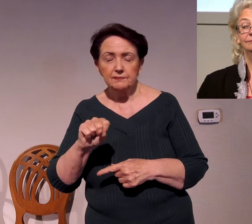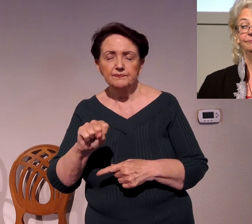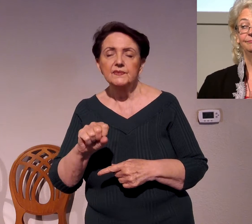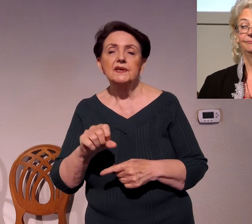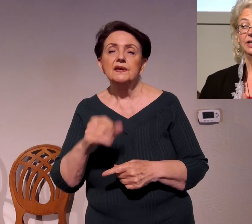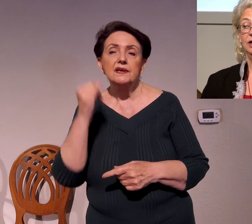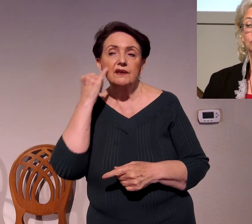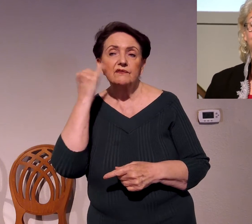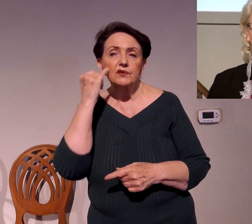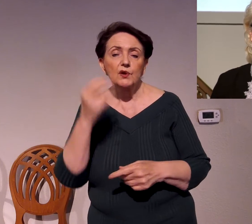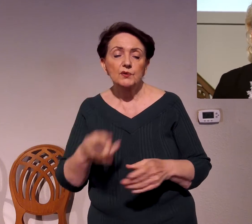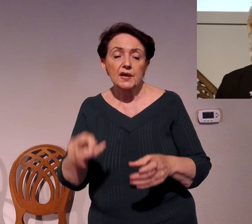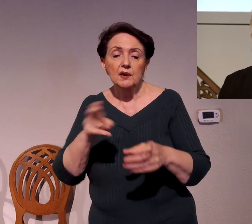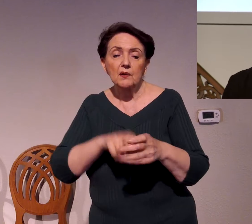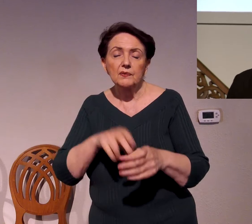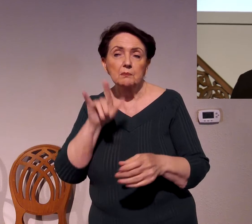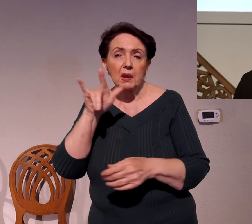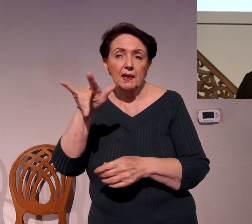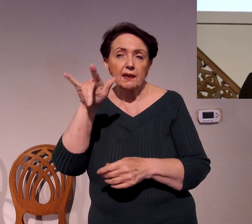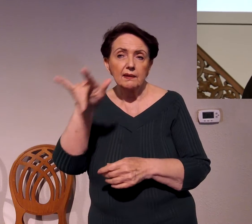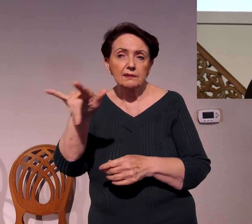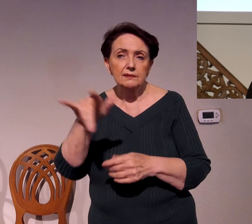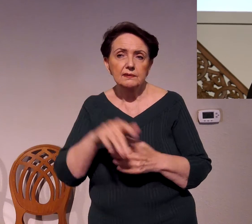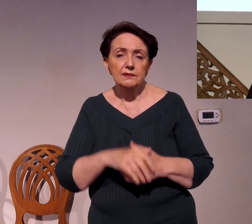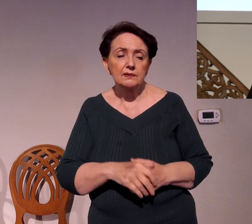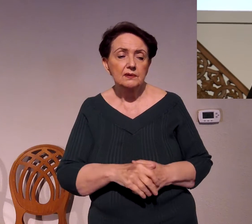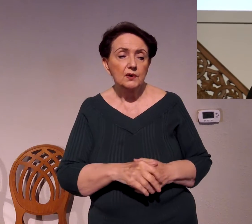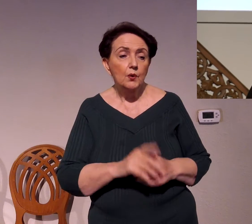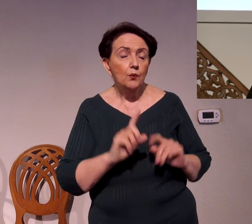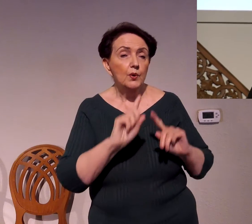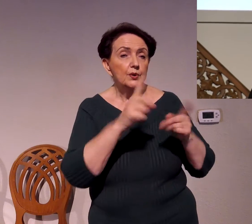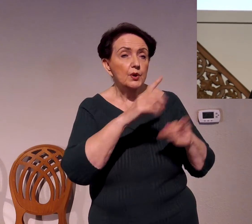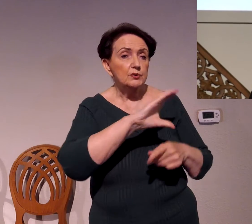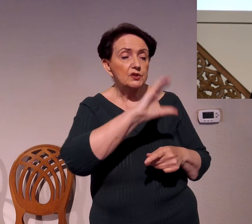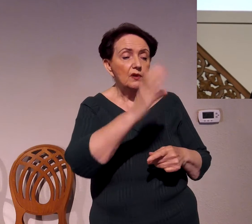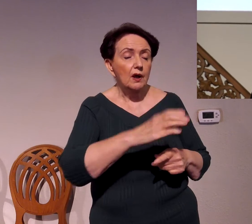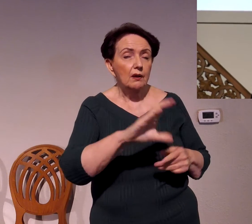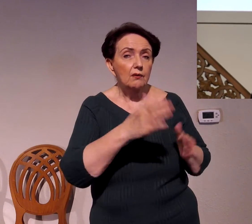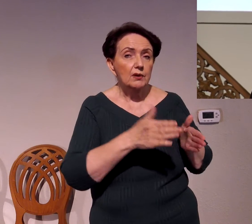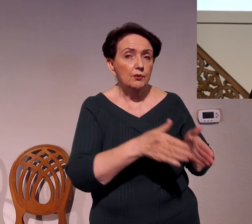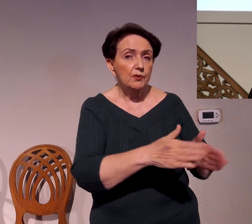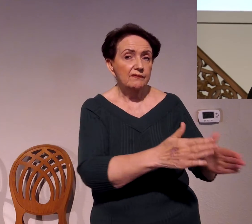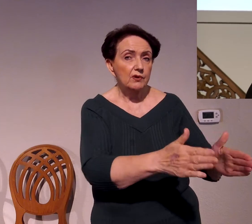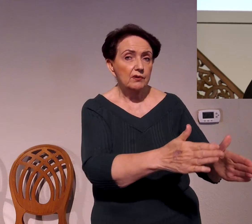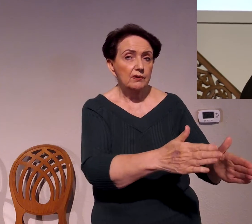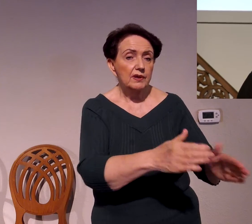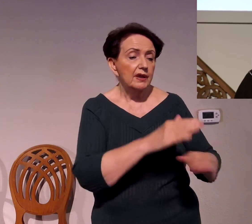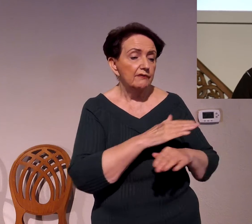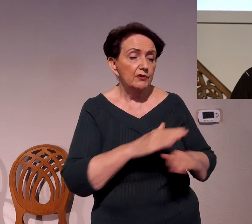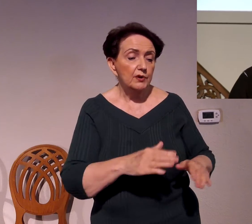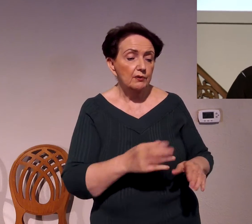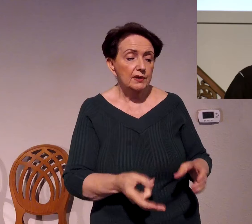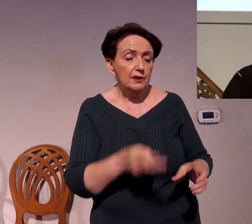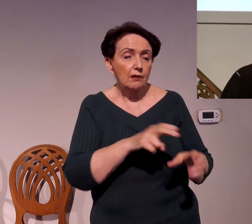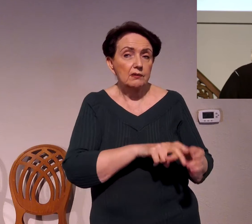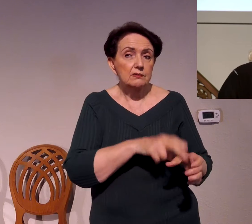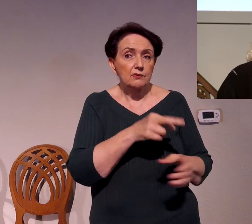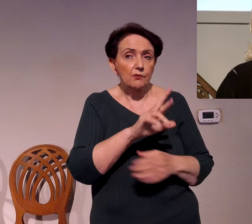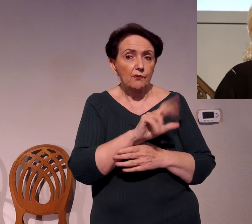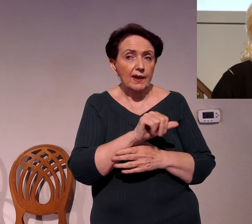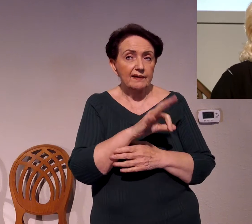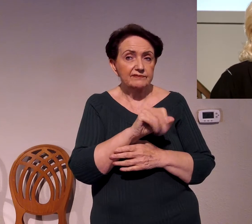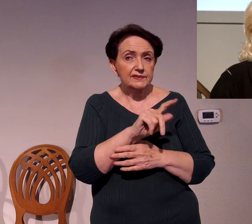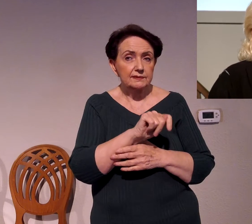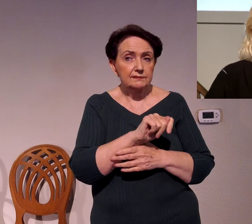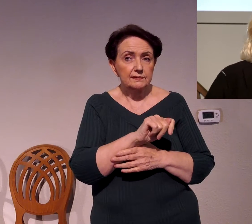No. Will you raft the Colorado River if we don't get on the raft? No.